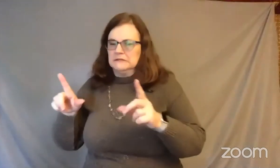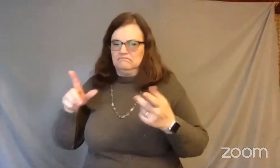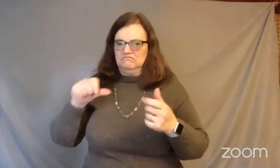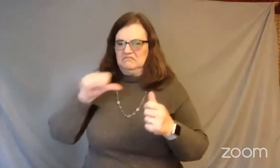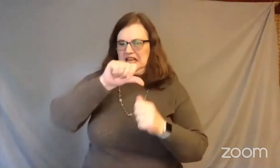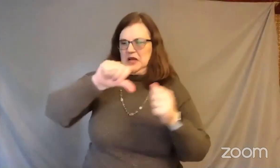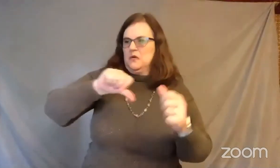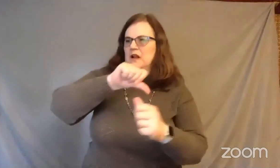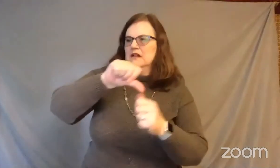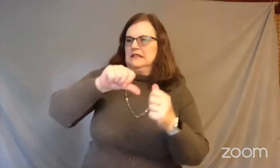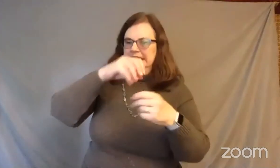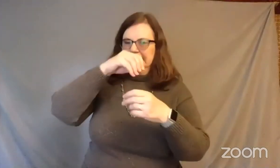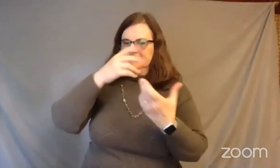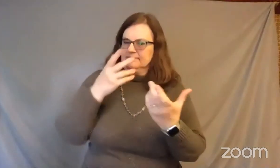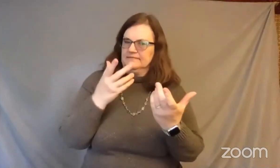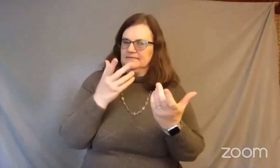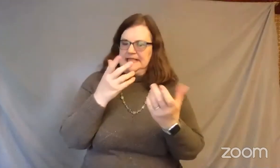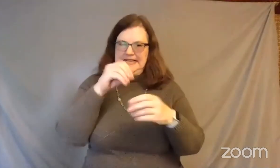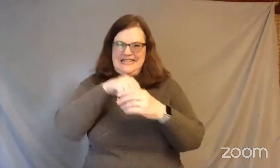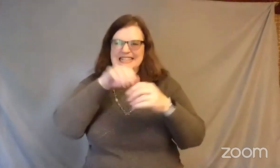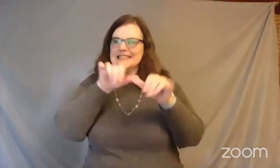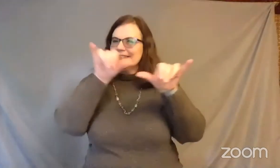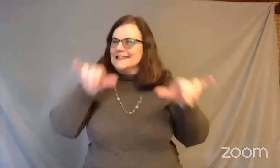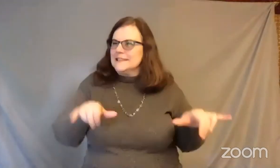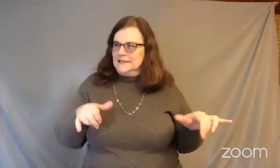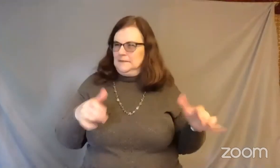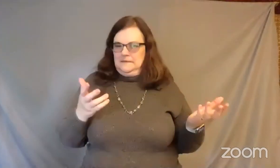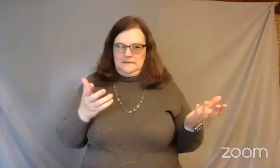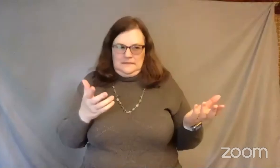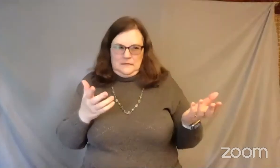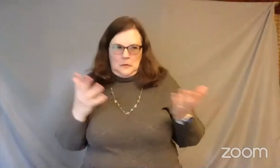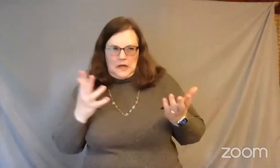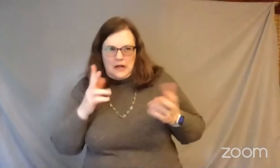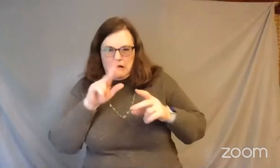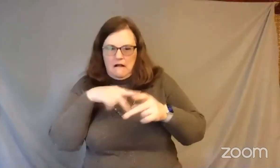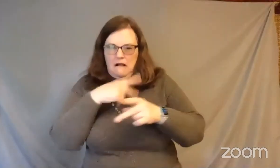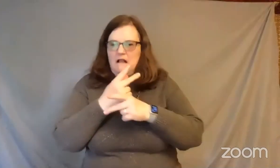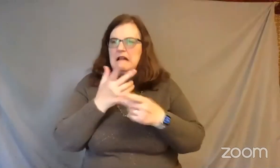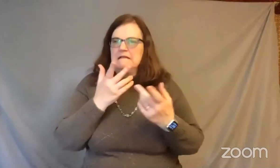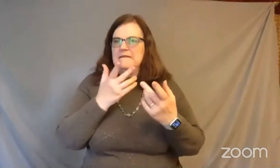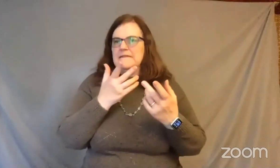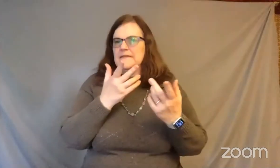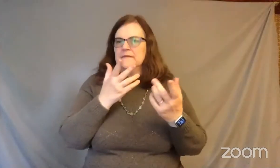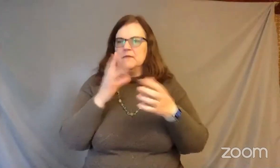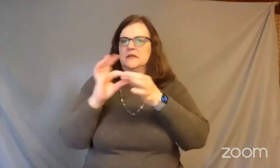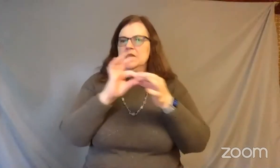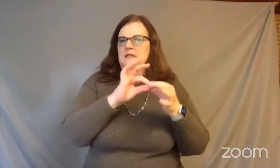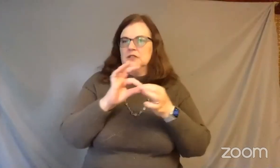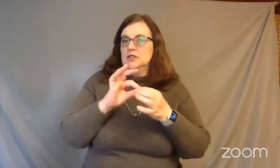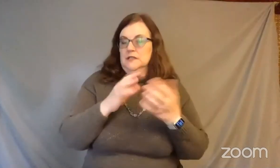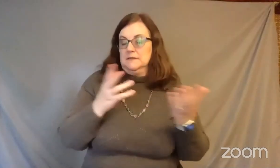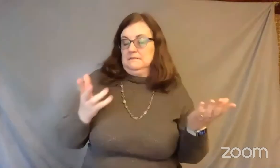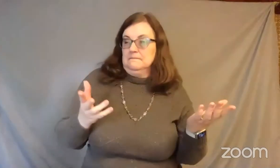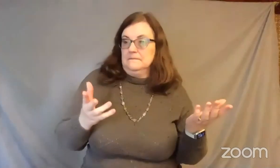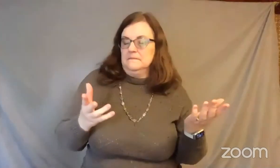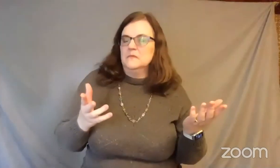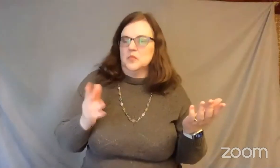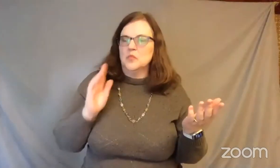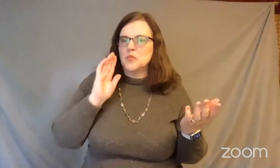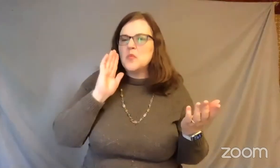And how do the sign language and the spoken language that are being acquired interact within the system? What